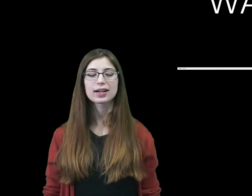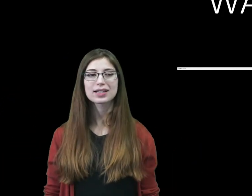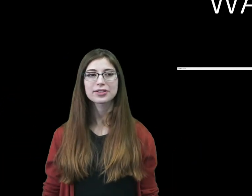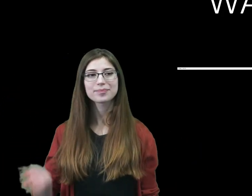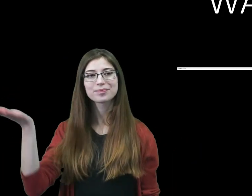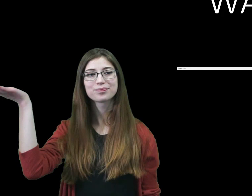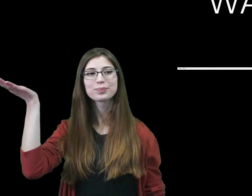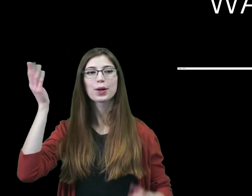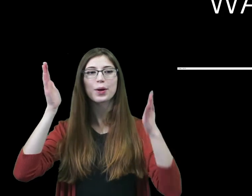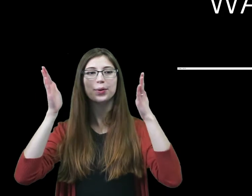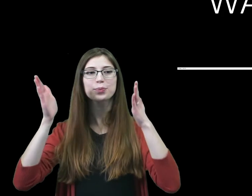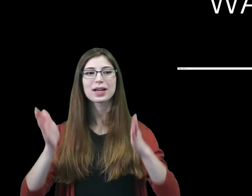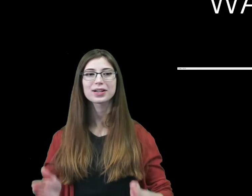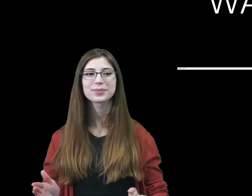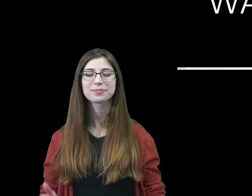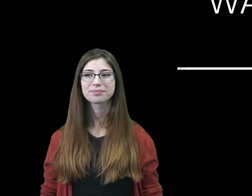agent. Waiter.